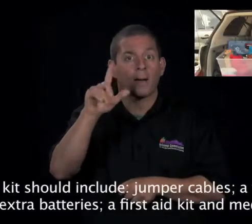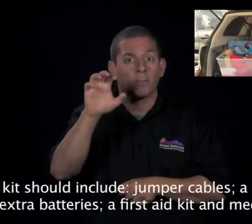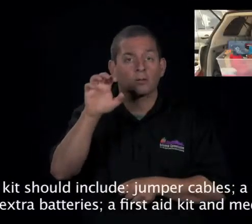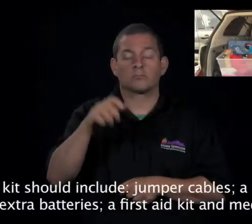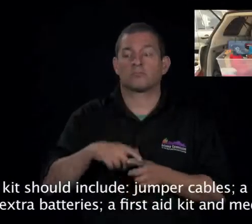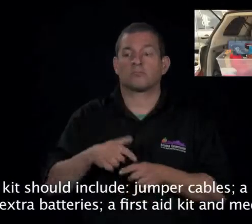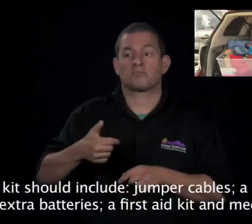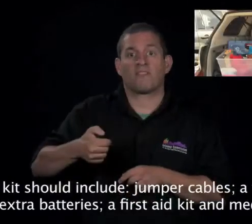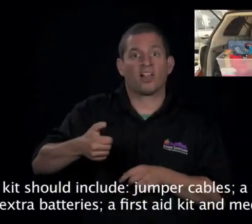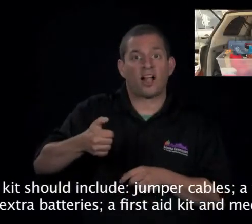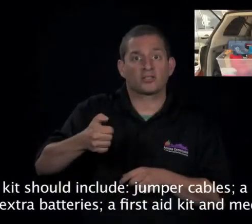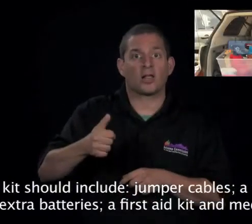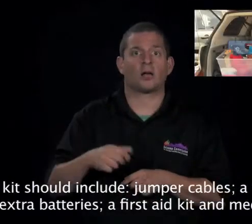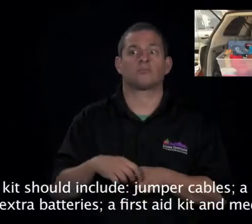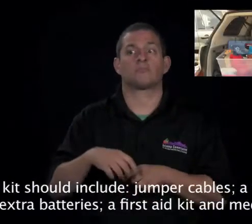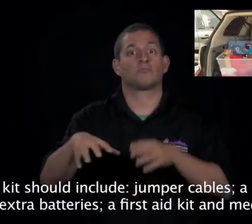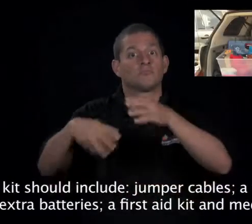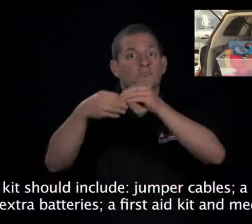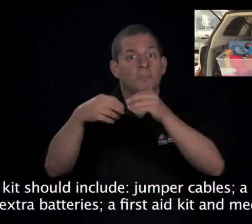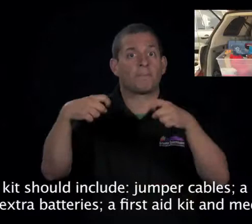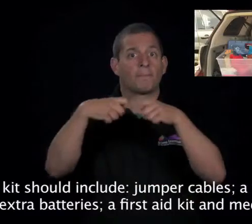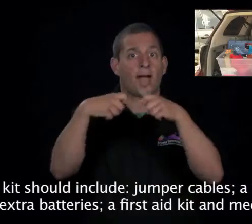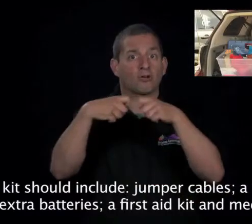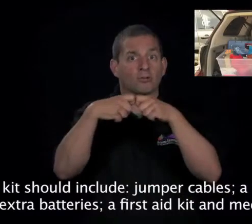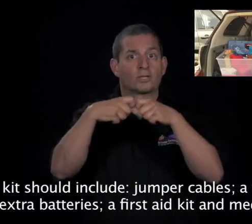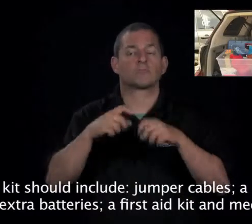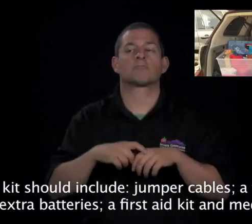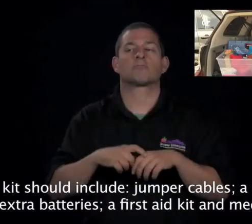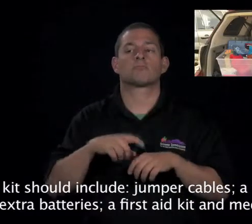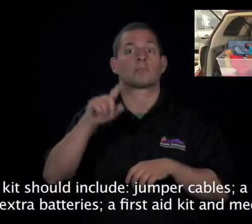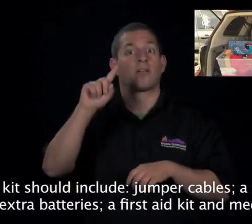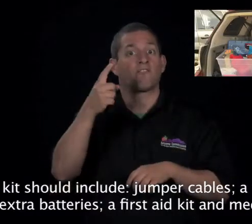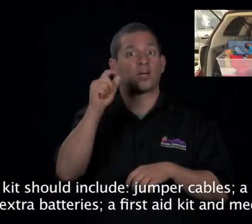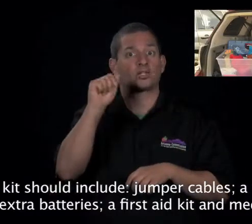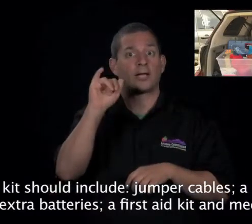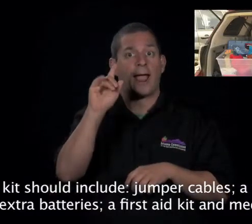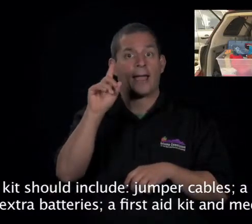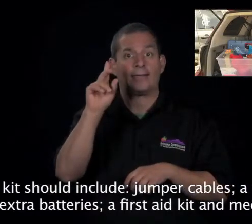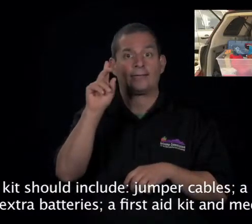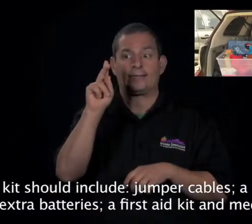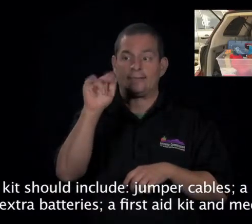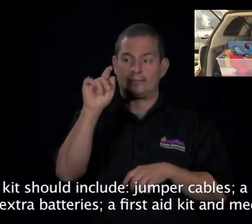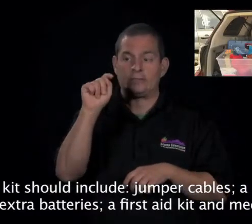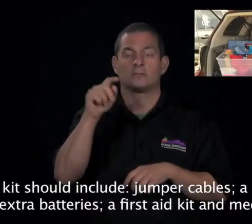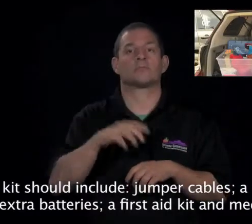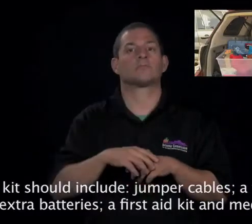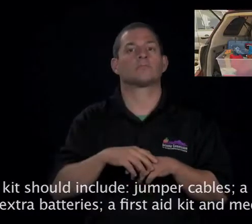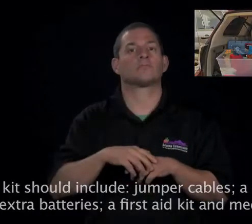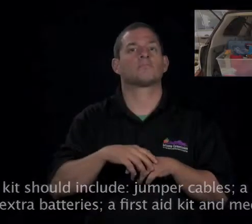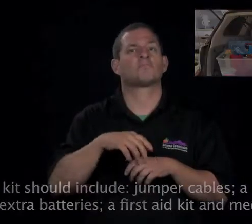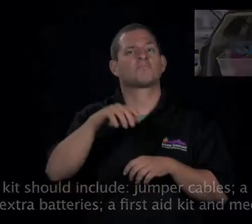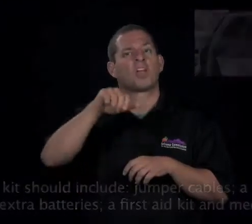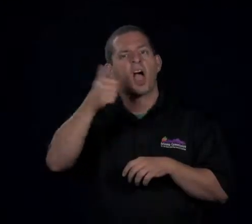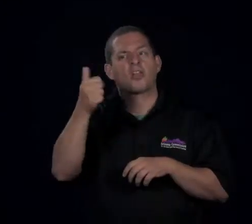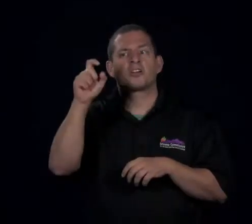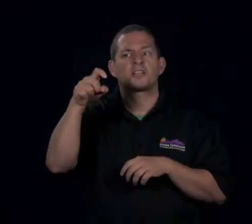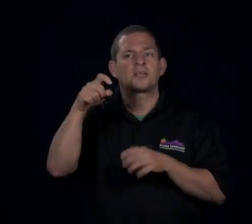cables, a flashlight and extra batteries, a first aid kit and necessary medications,